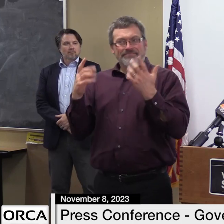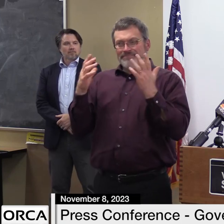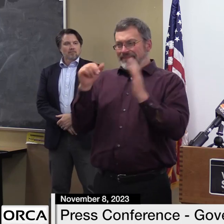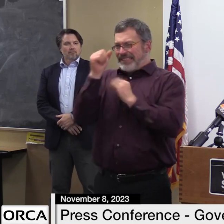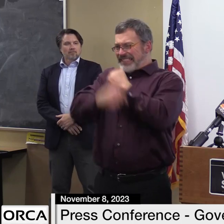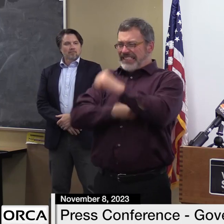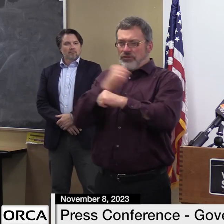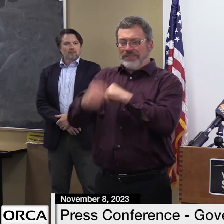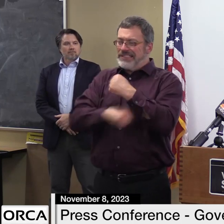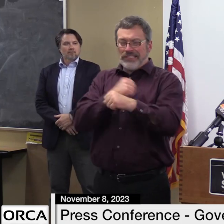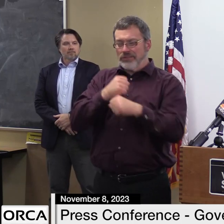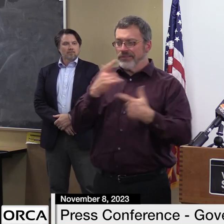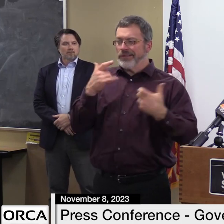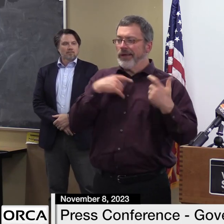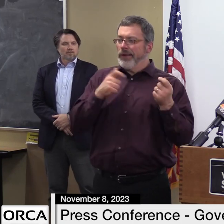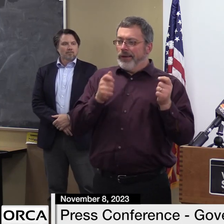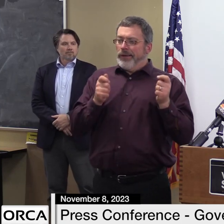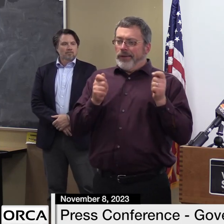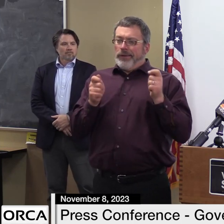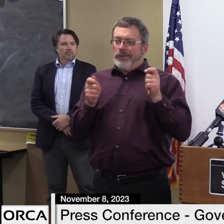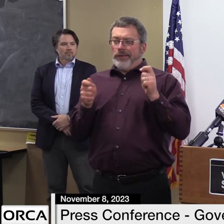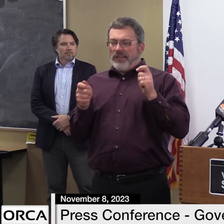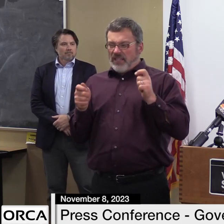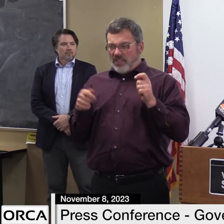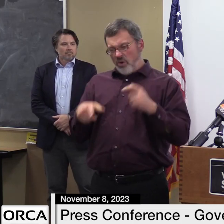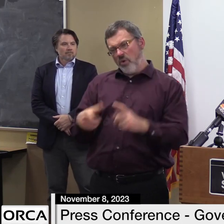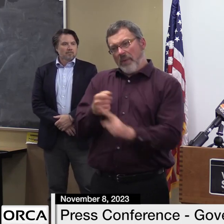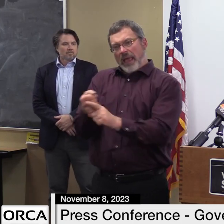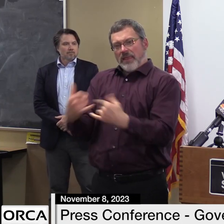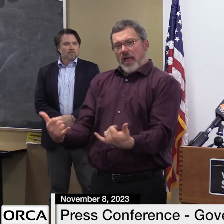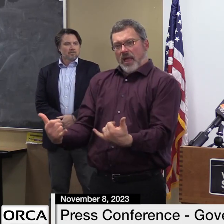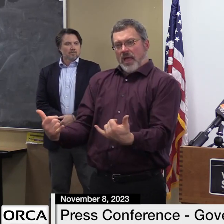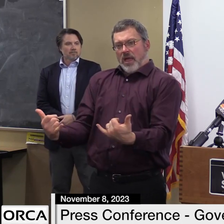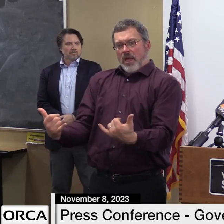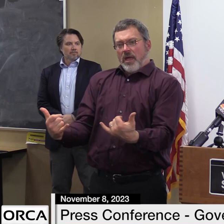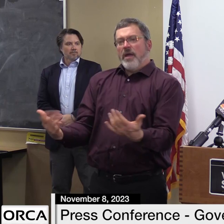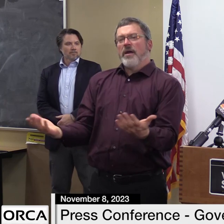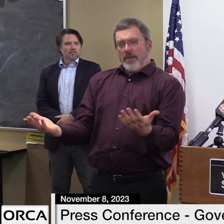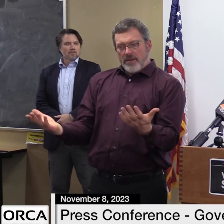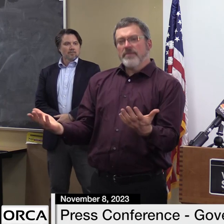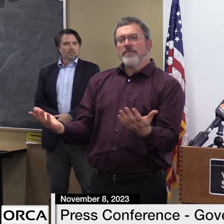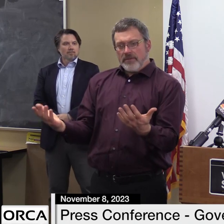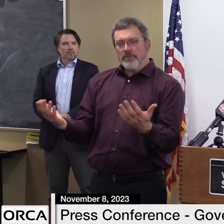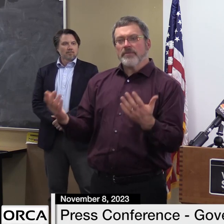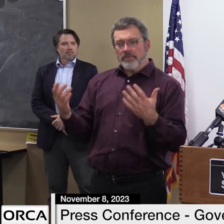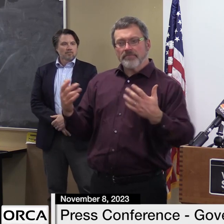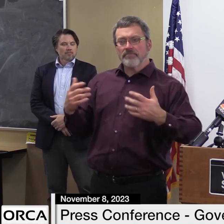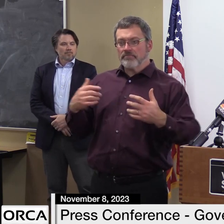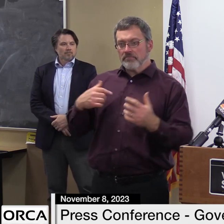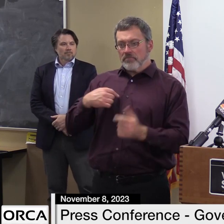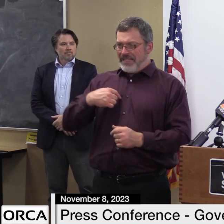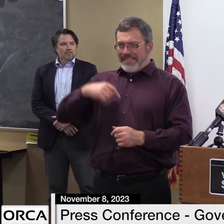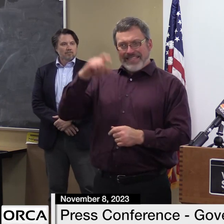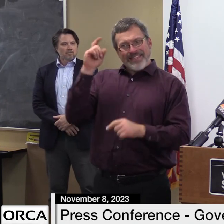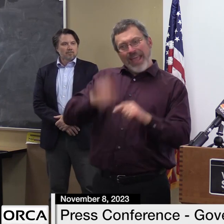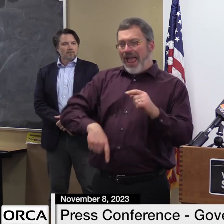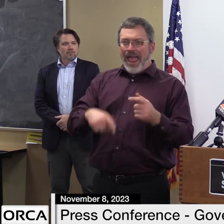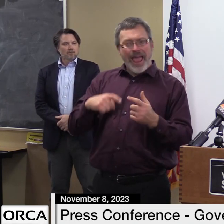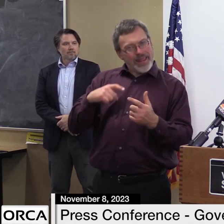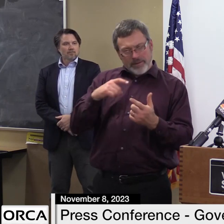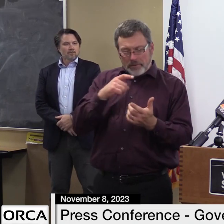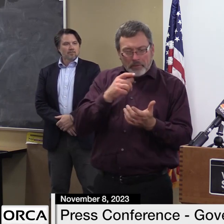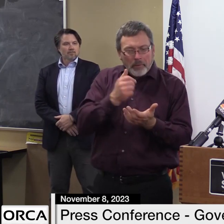crisis at any level for any population simply by nibbling around the edges of this issue. Housing reports dating back